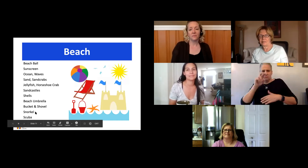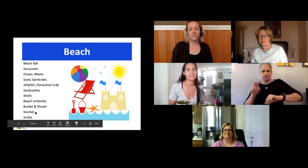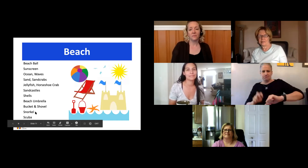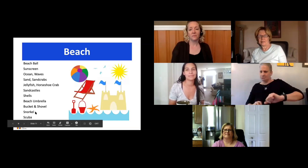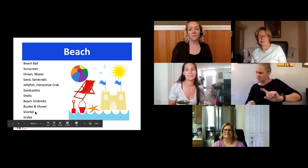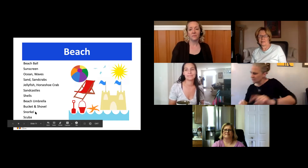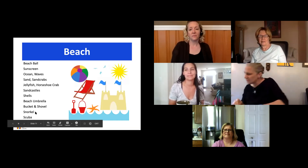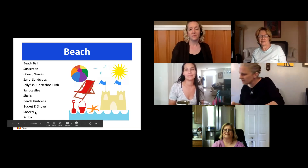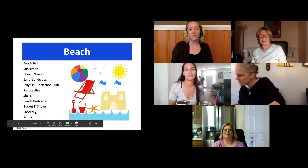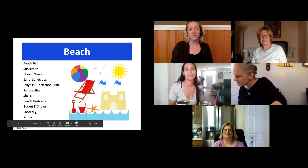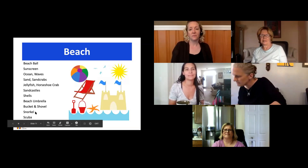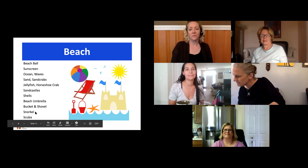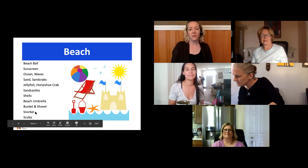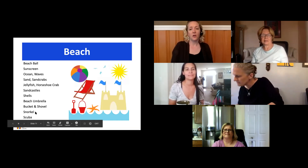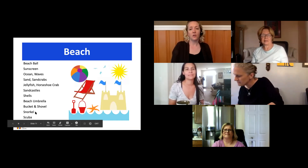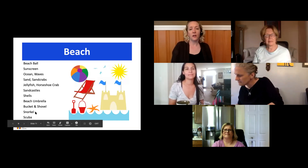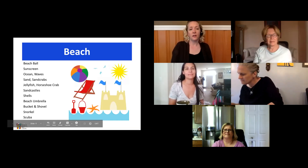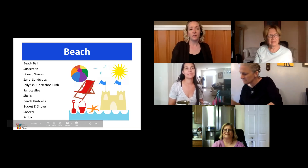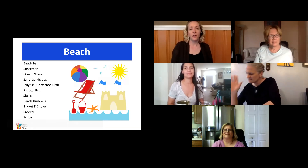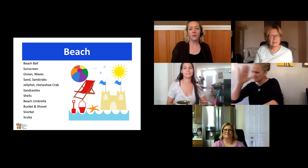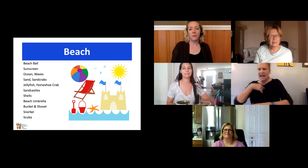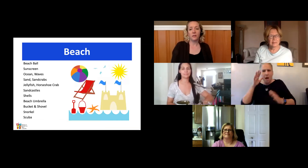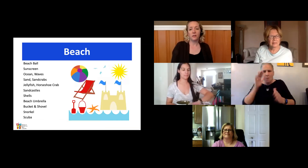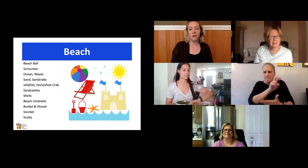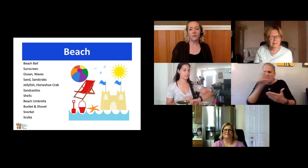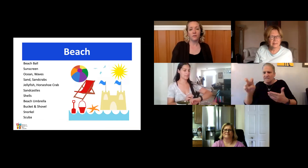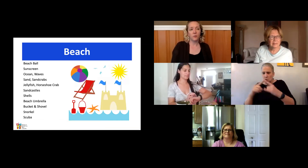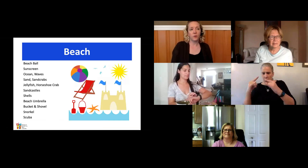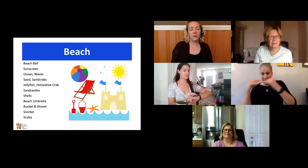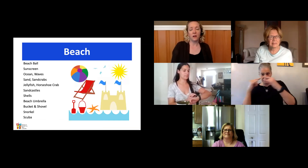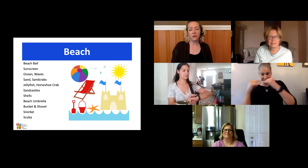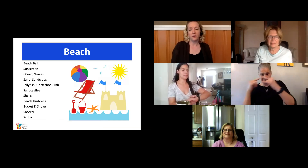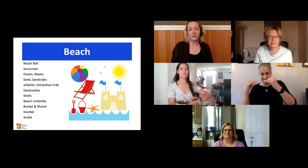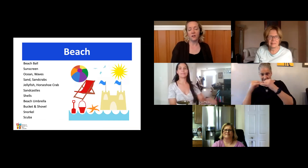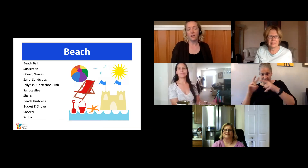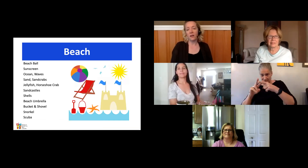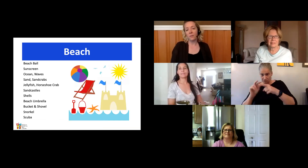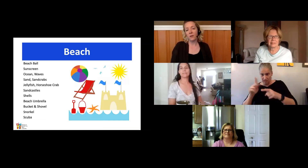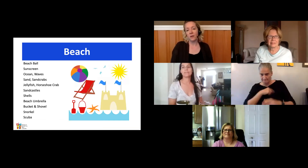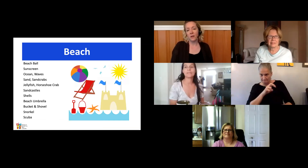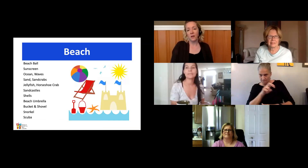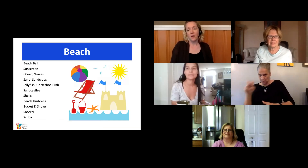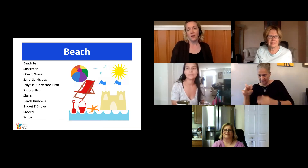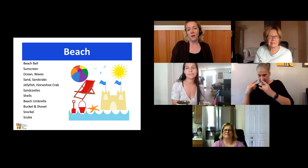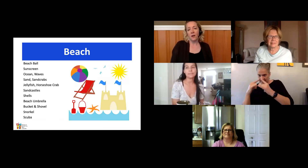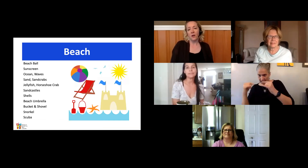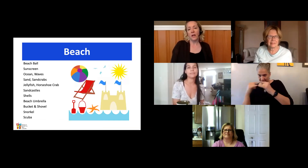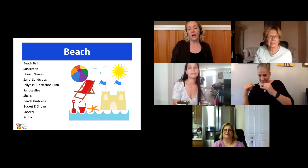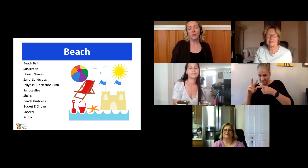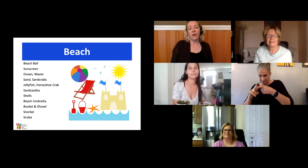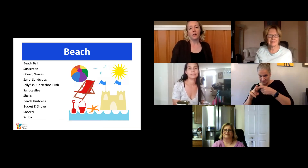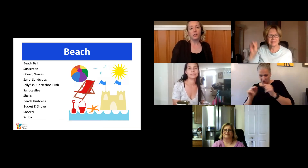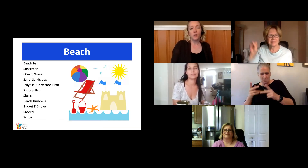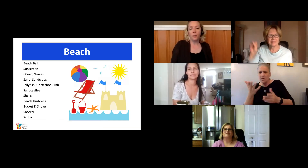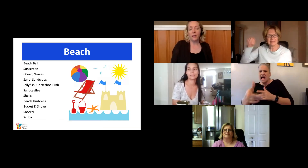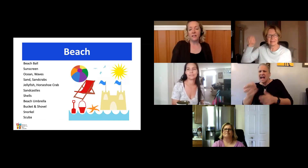Okay, a lot of beach stuff. I want to be cognizant of the time. Okay, I'm going to actually jump ahead to camping, okay? If that's